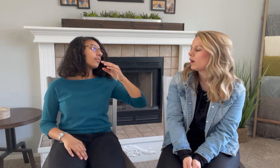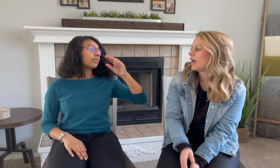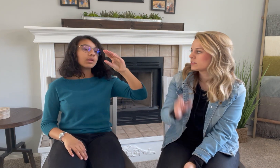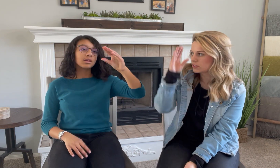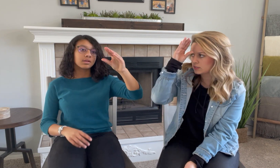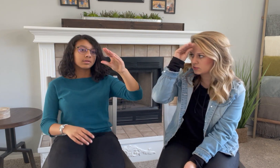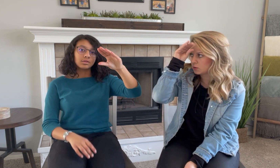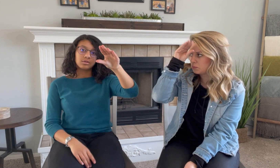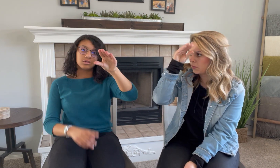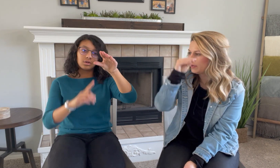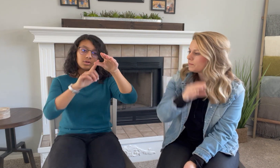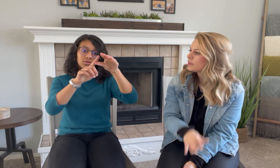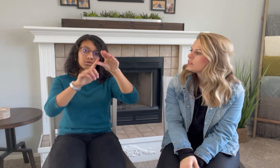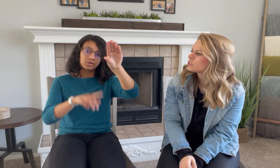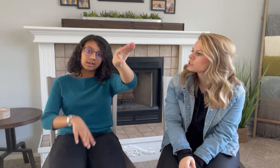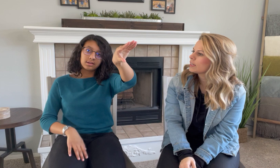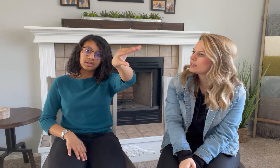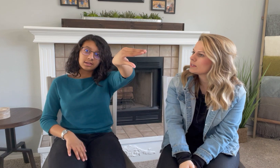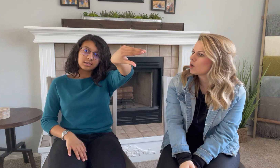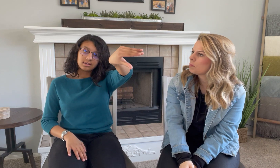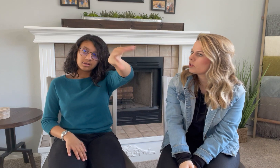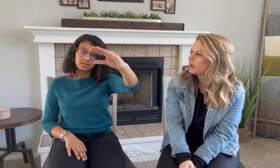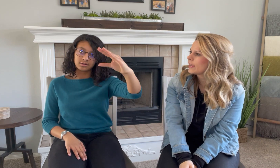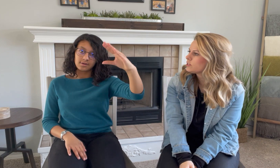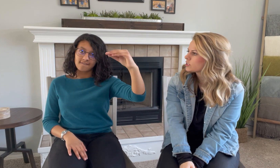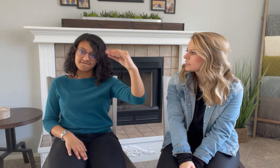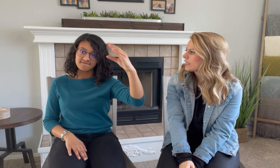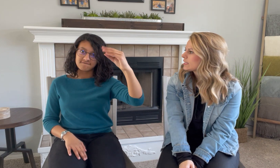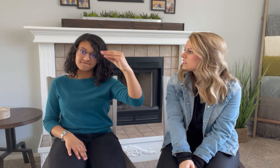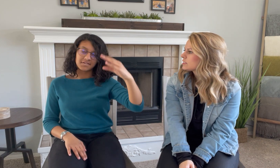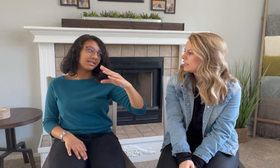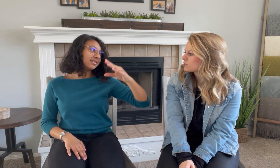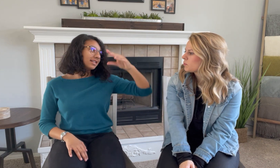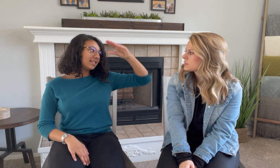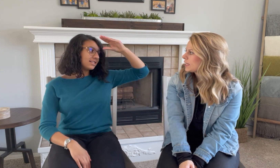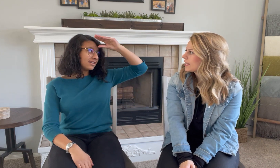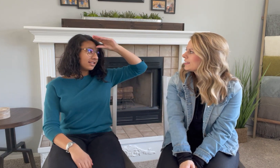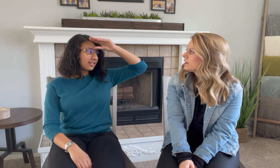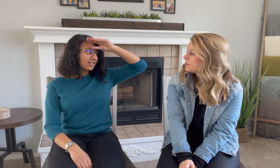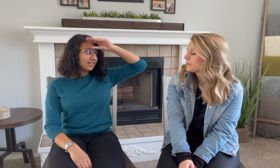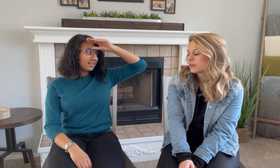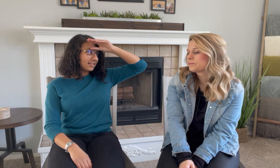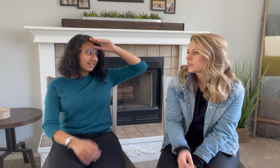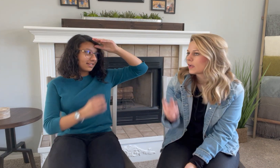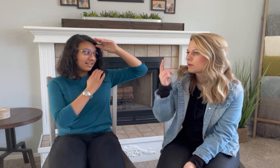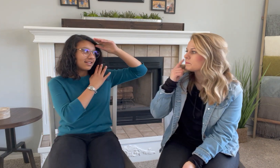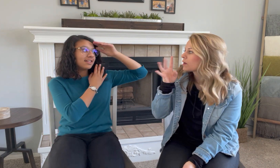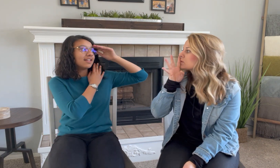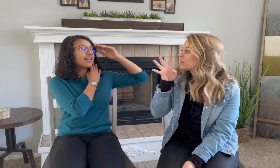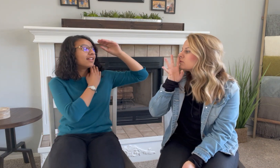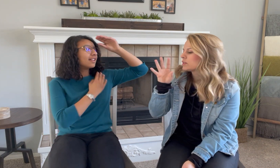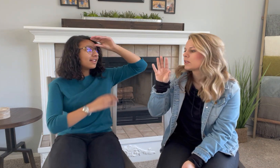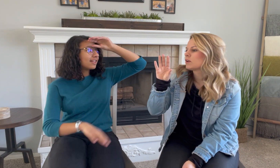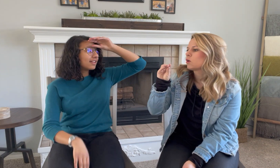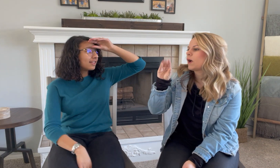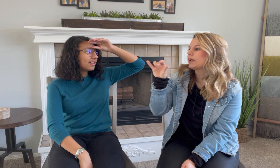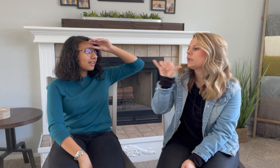hat. So boy. So you're just gonna open your hand just like this, and it's almost like it, you know, I was gonna voice quacking